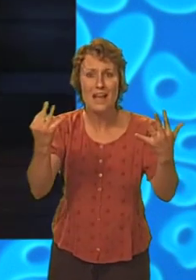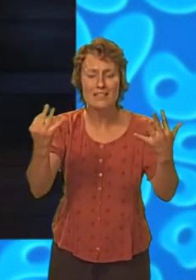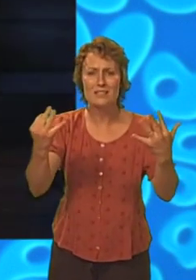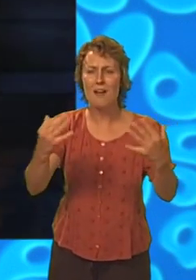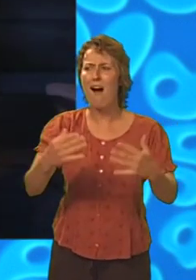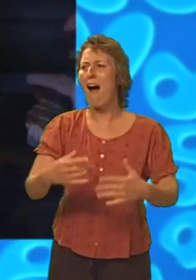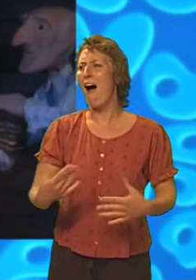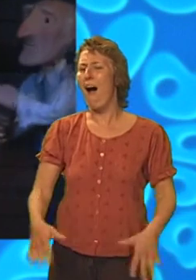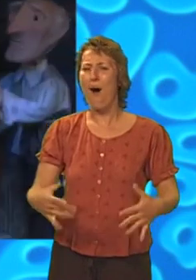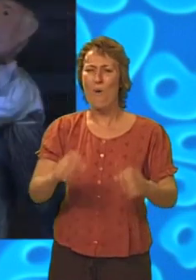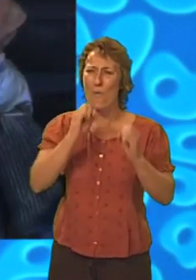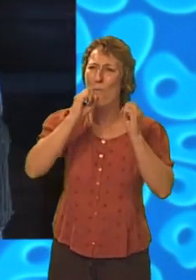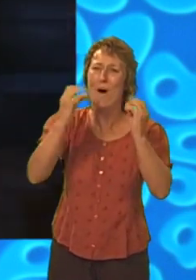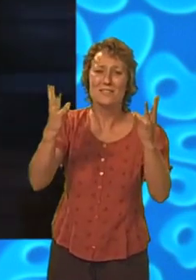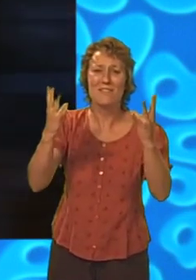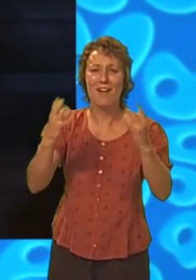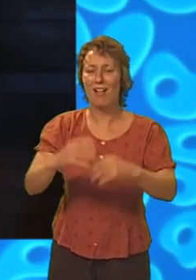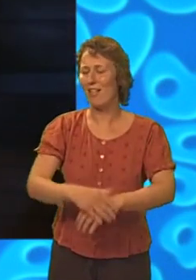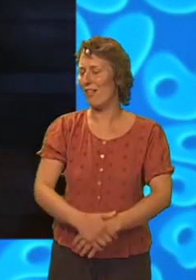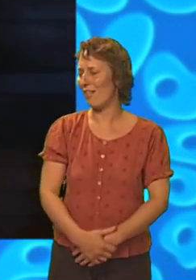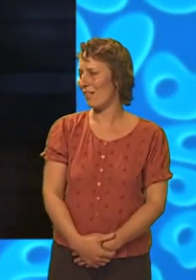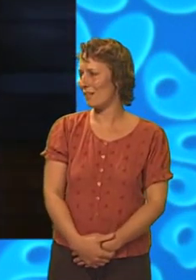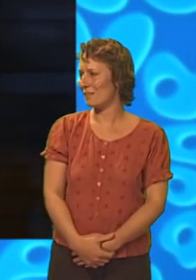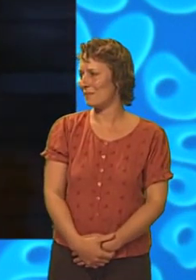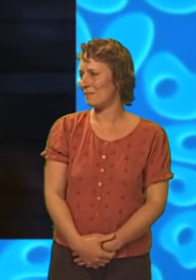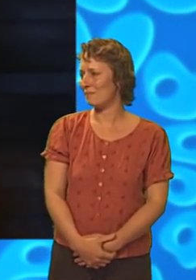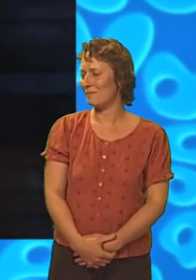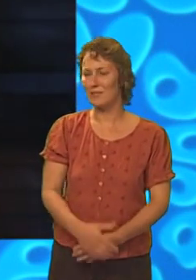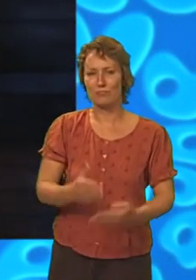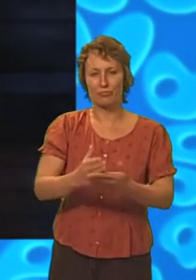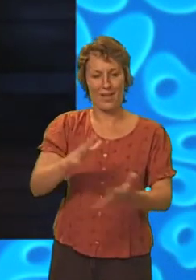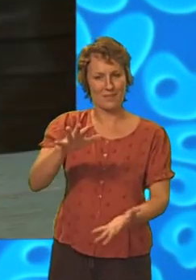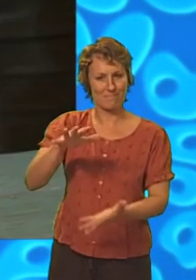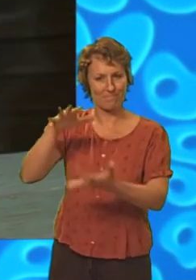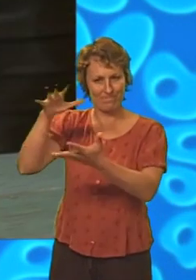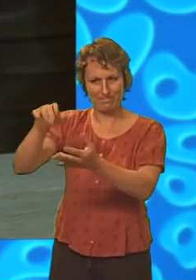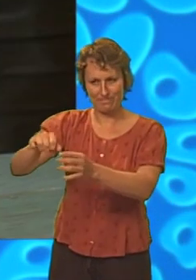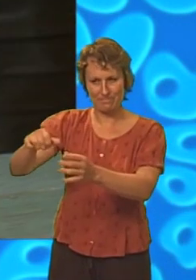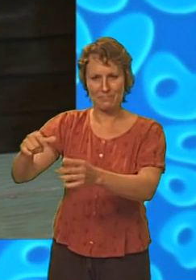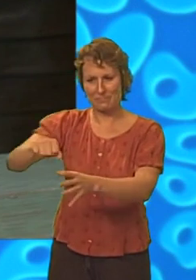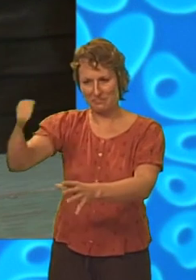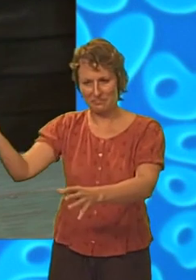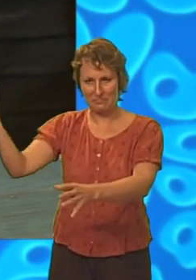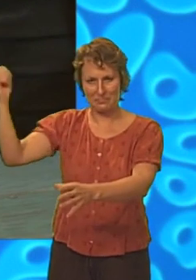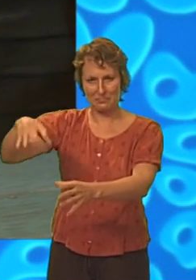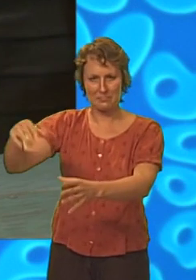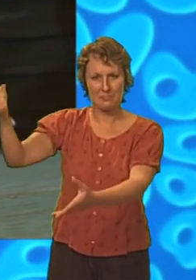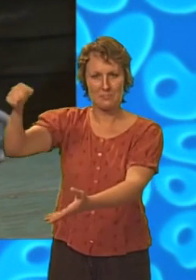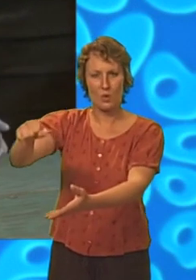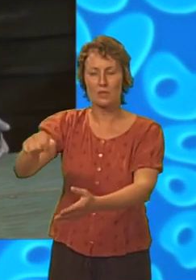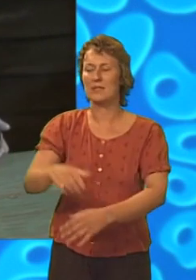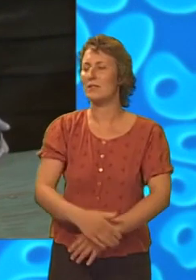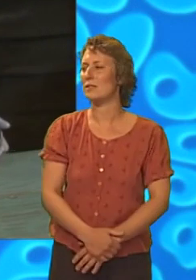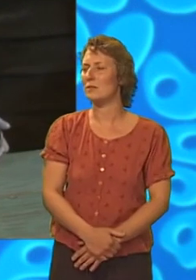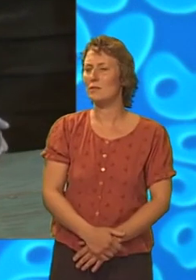this is wonderful," he thought as he put the bread away in his larder. Then he remembered